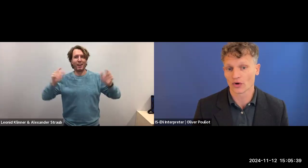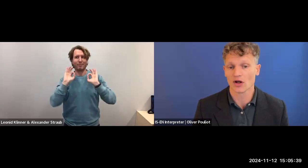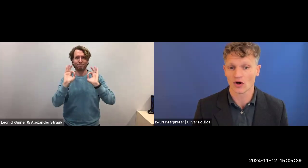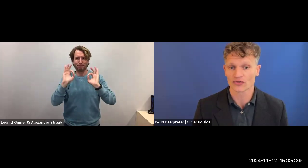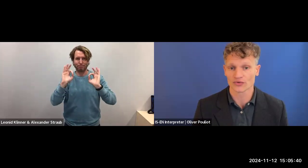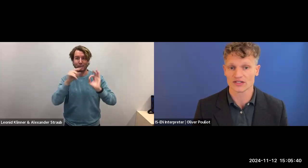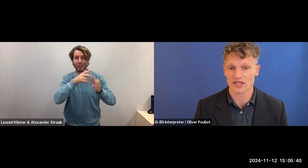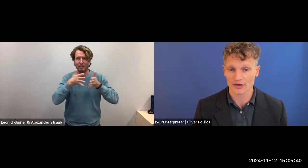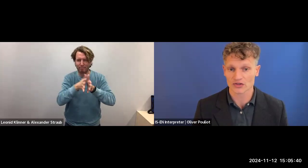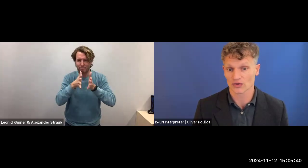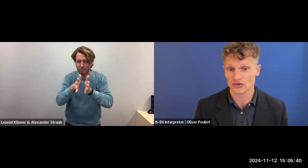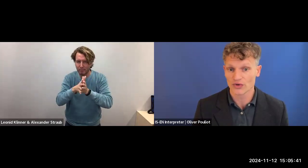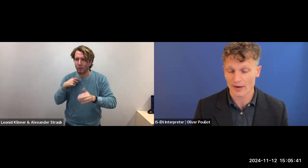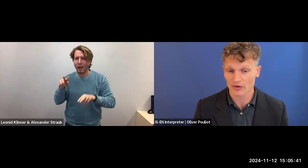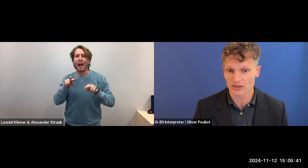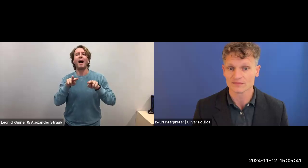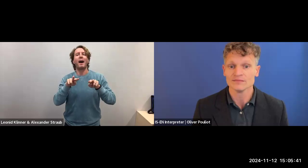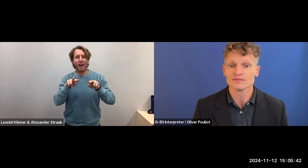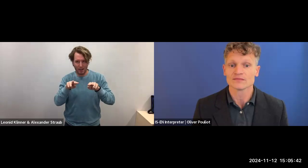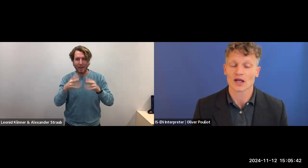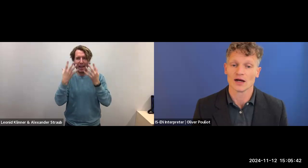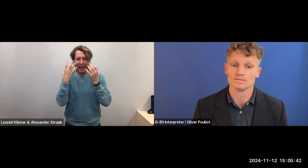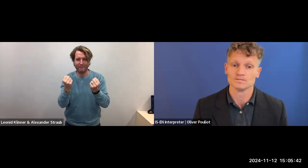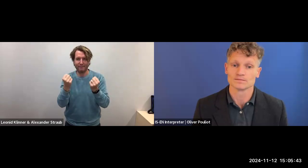We recorded all 3 signers with 2 cameras.